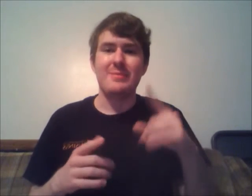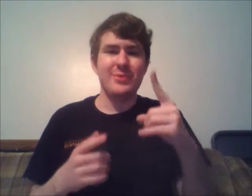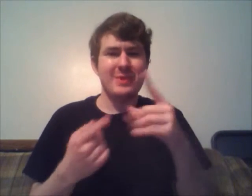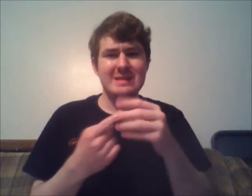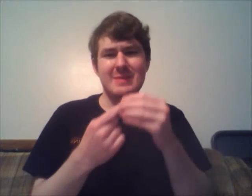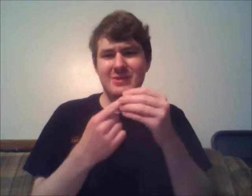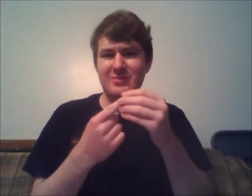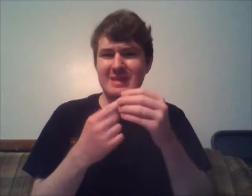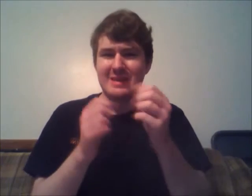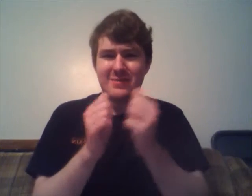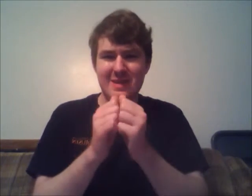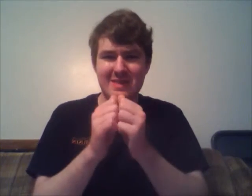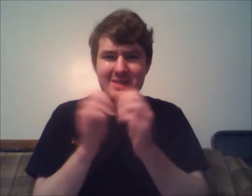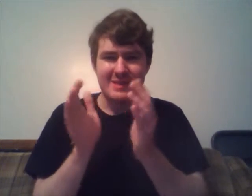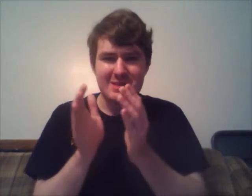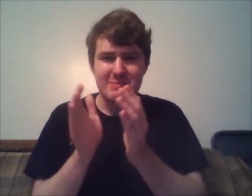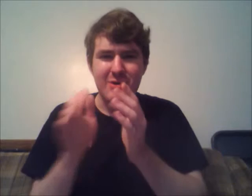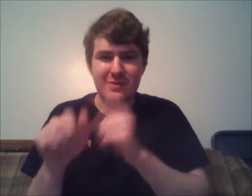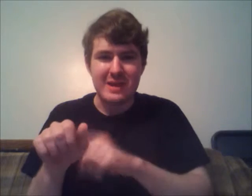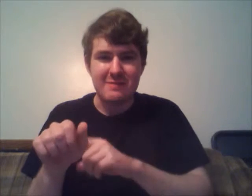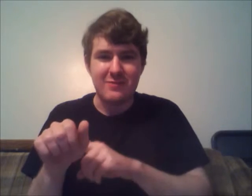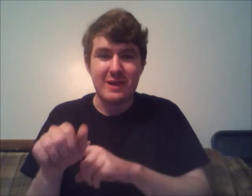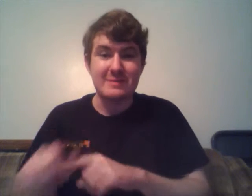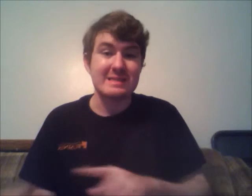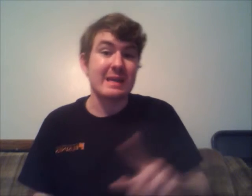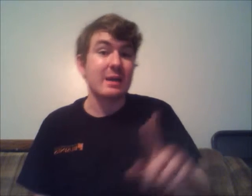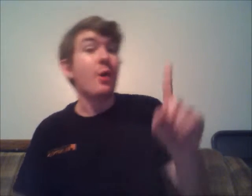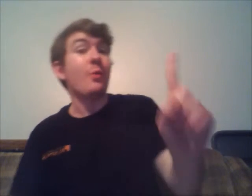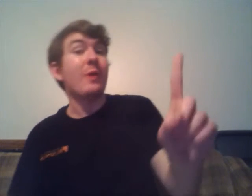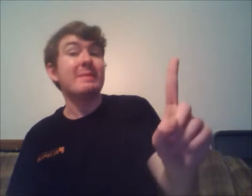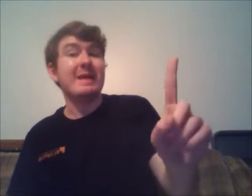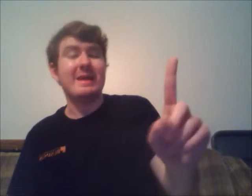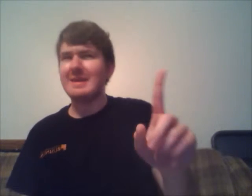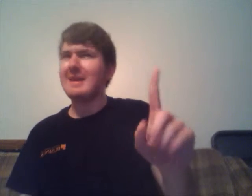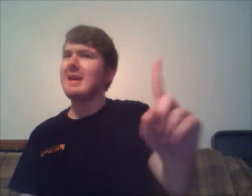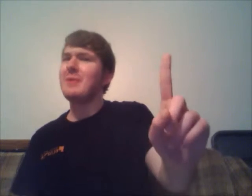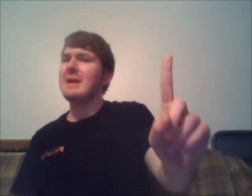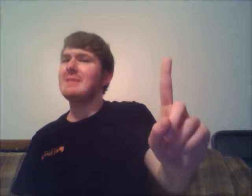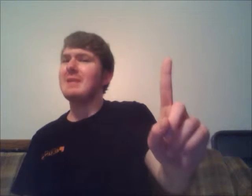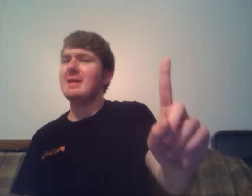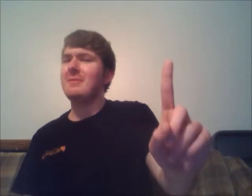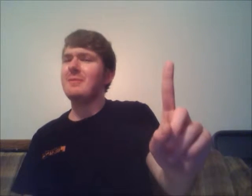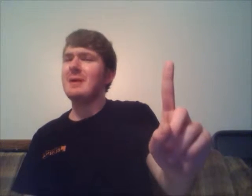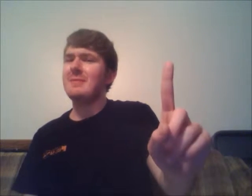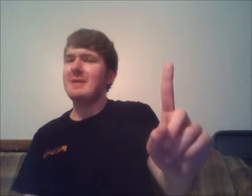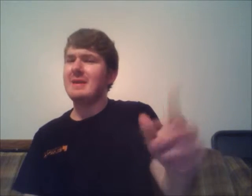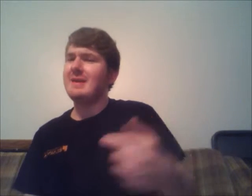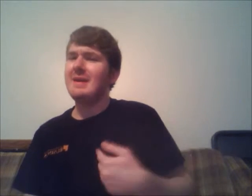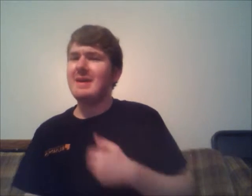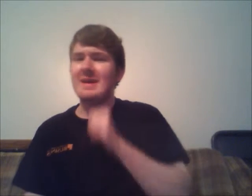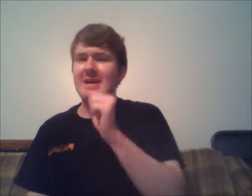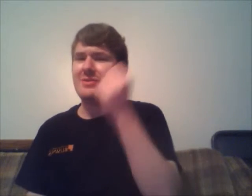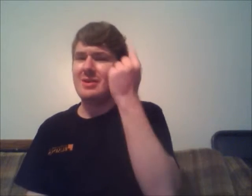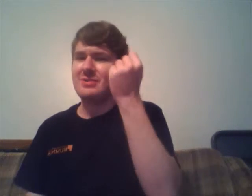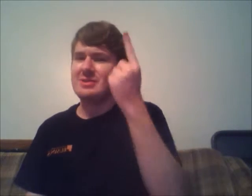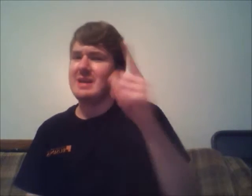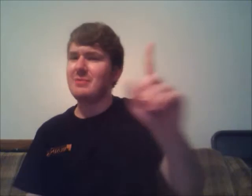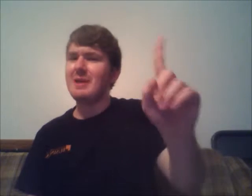one specialty with the smaller time frames is like, wait a minute. Like, hey, wait a minute, wait a minute. I don't understand, wait a